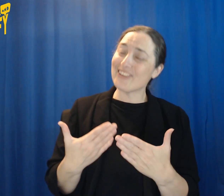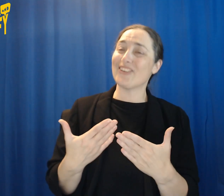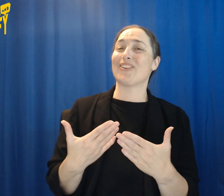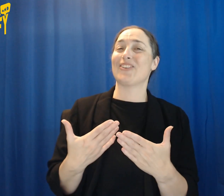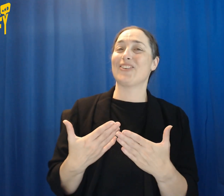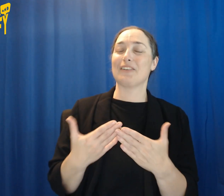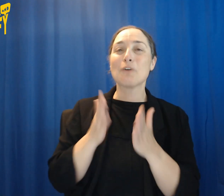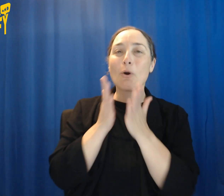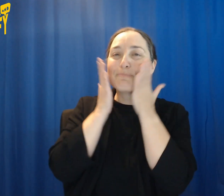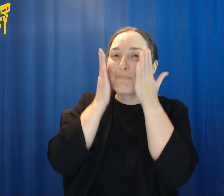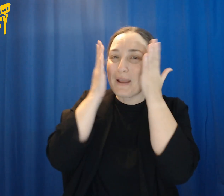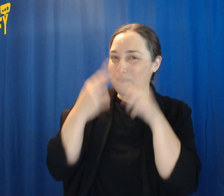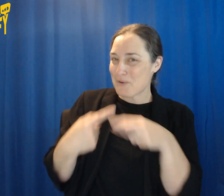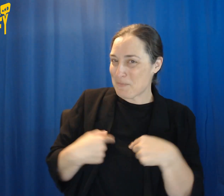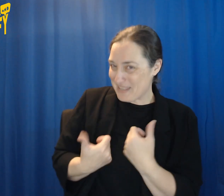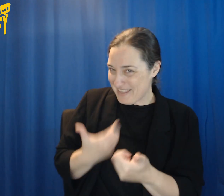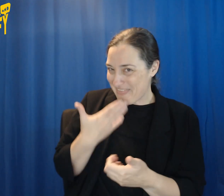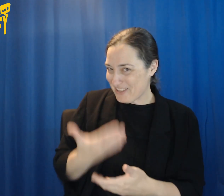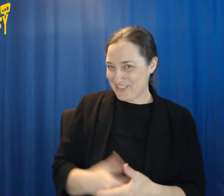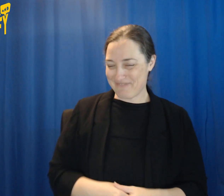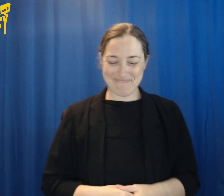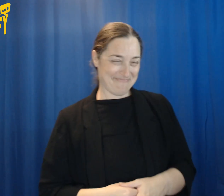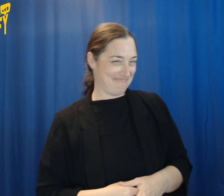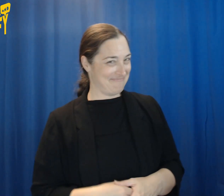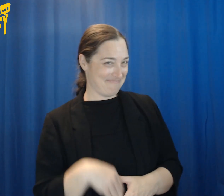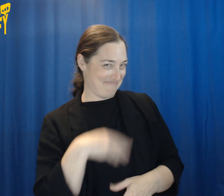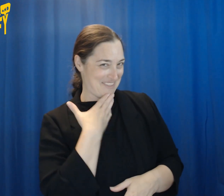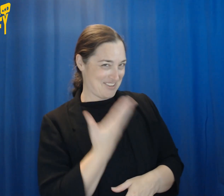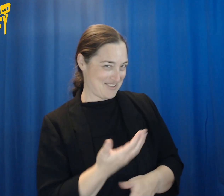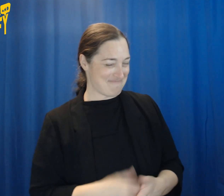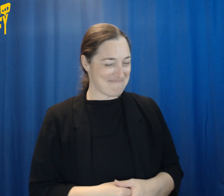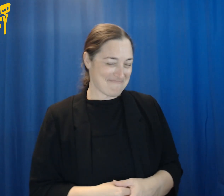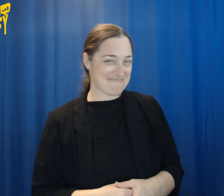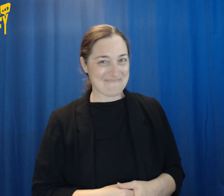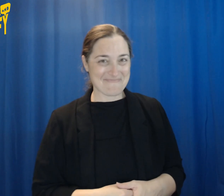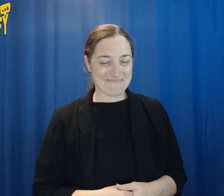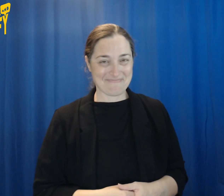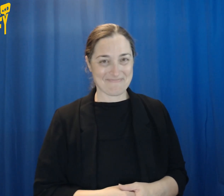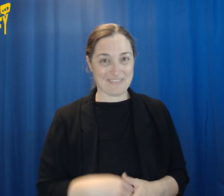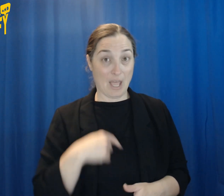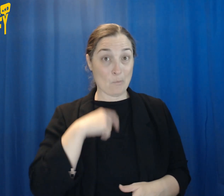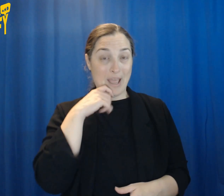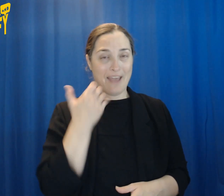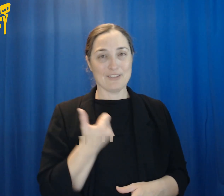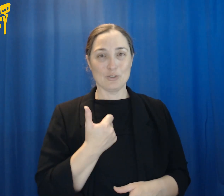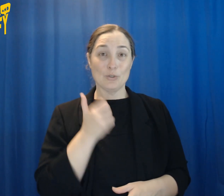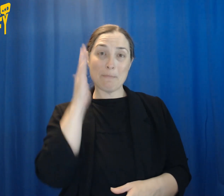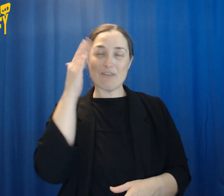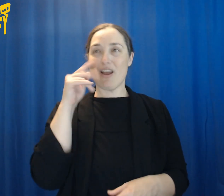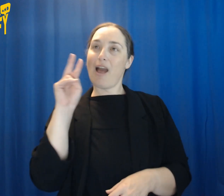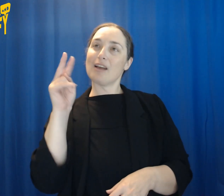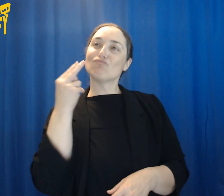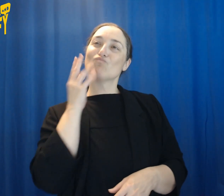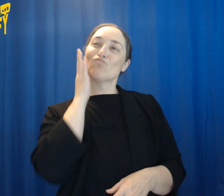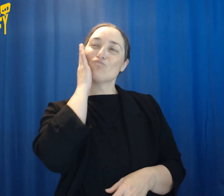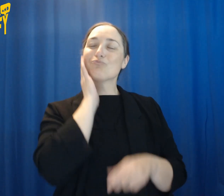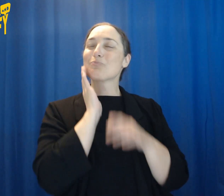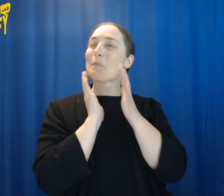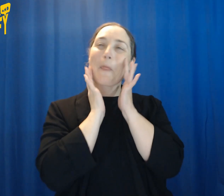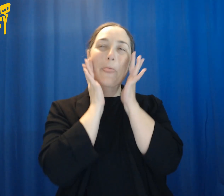on for me. You're so welcome. I guess I'll have to just go and look in the mirror a bit more and appreciate the effort that I've gone